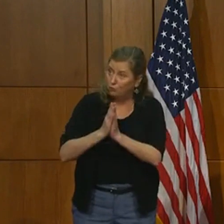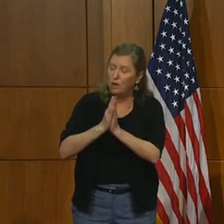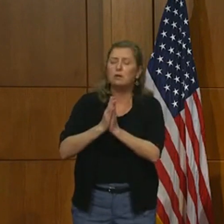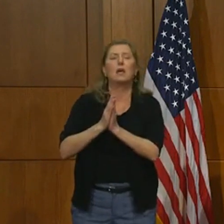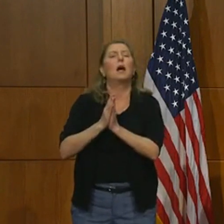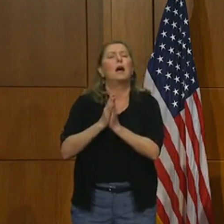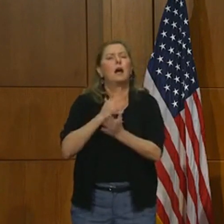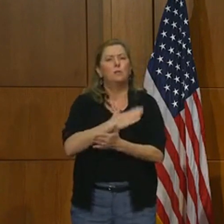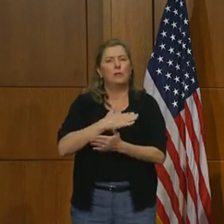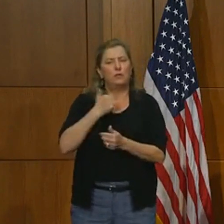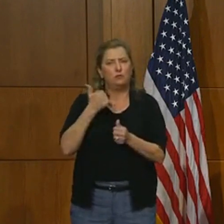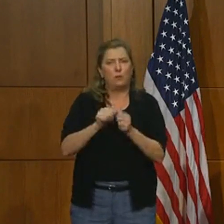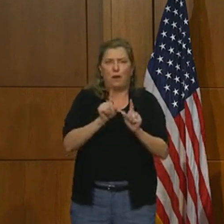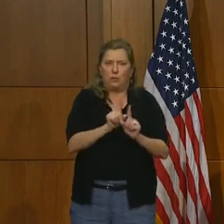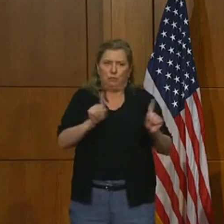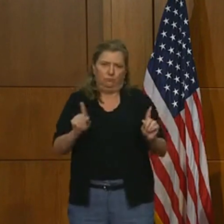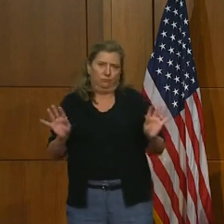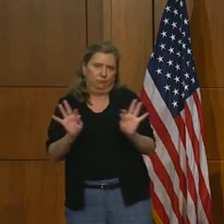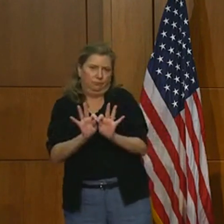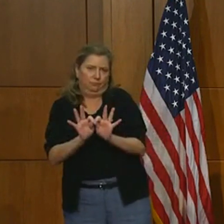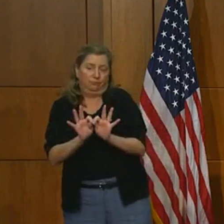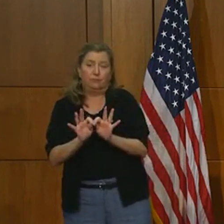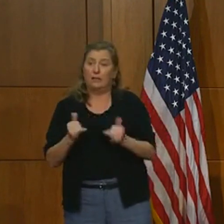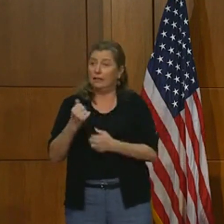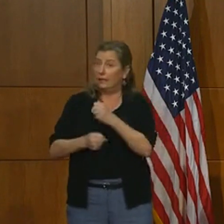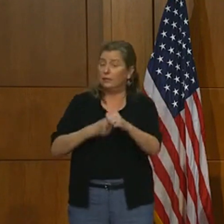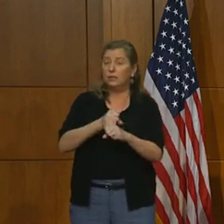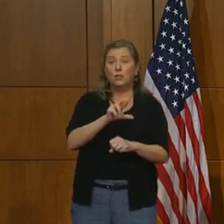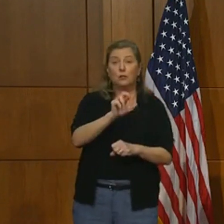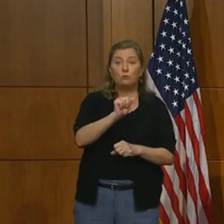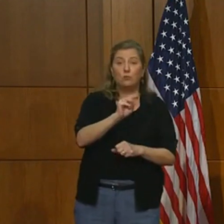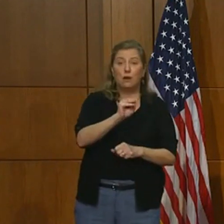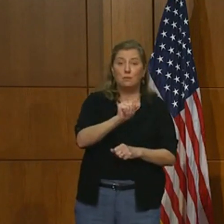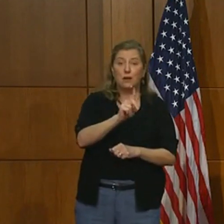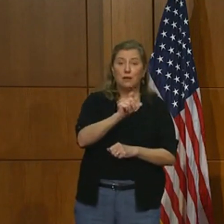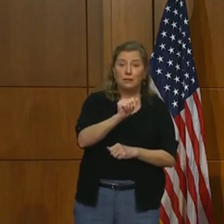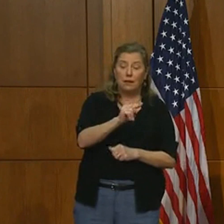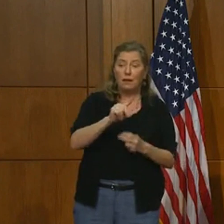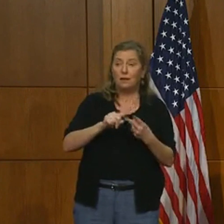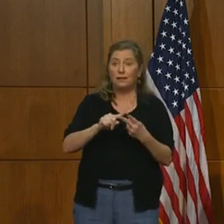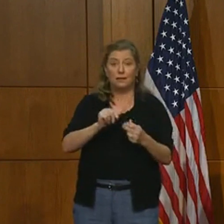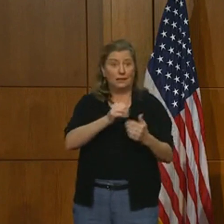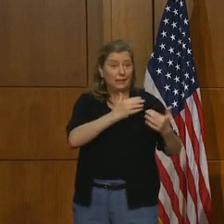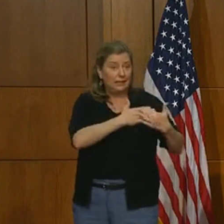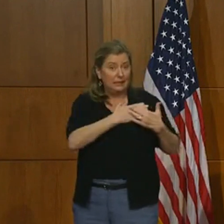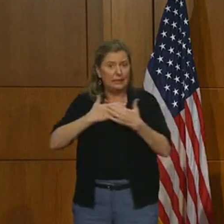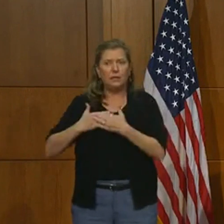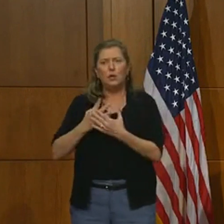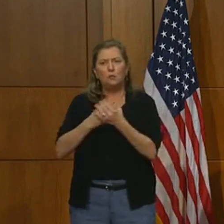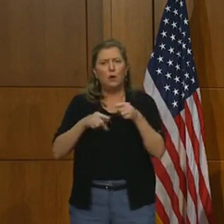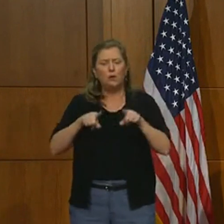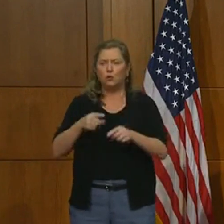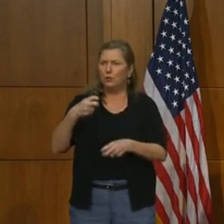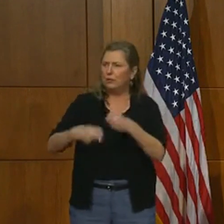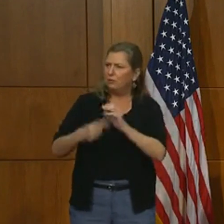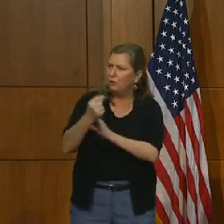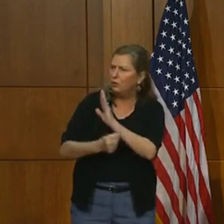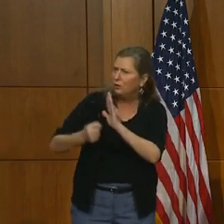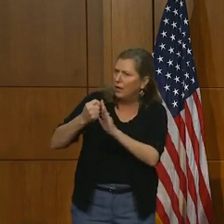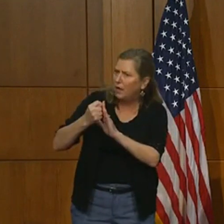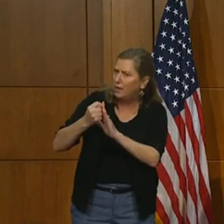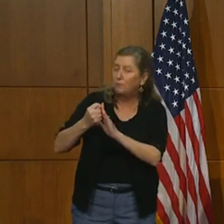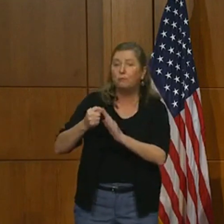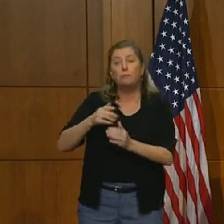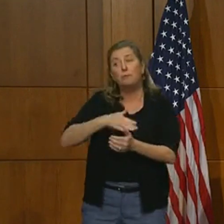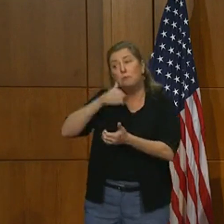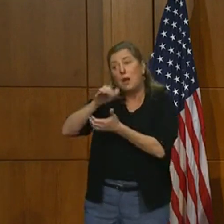social distancing. This year, Ramadan and Eid have fallen in the middle of difficult times. Both Pam